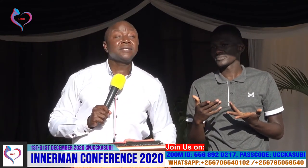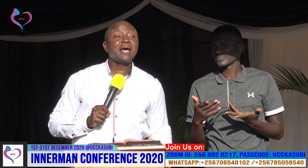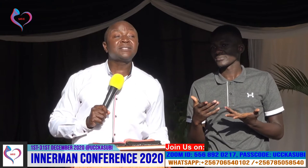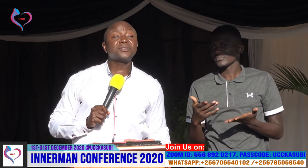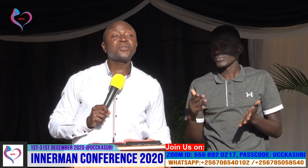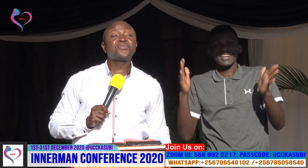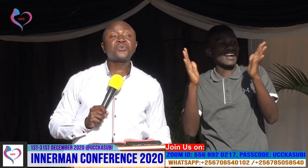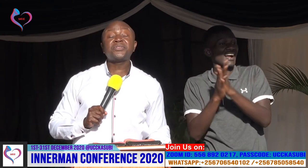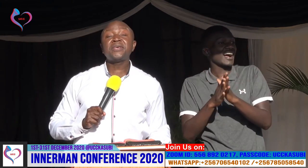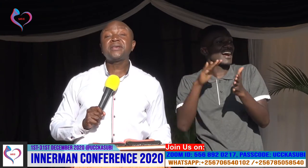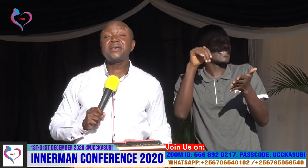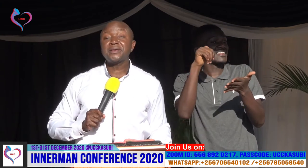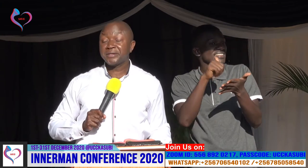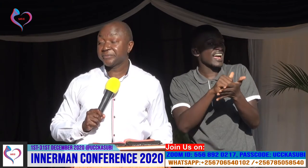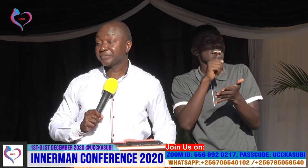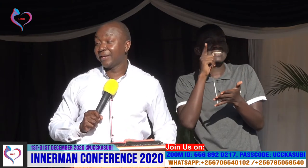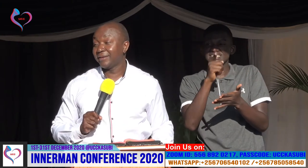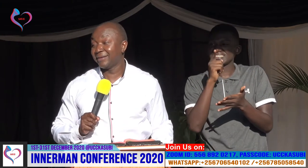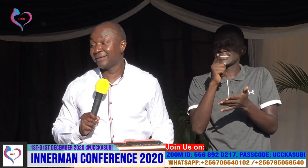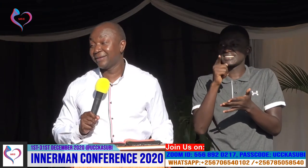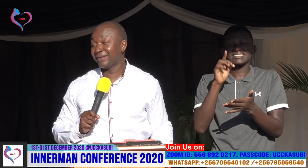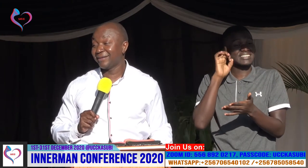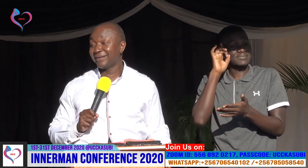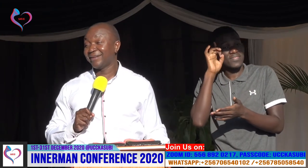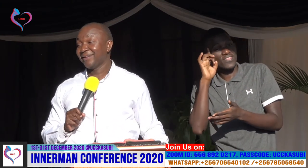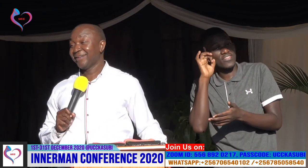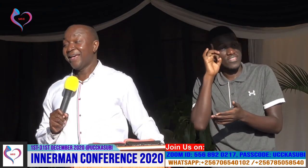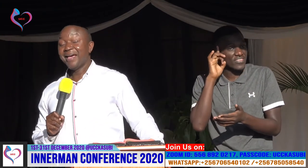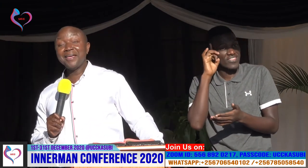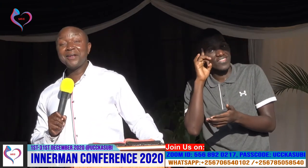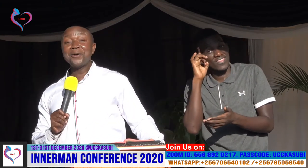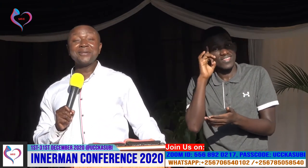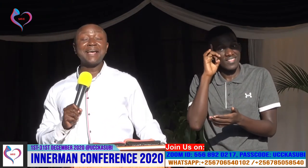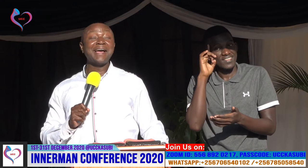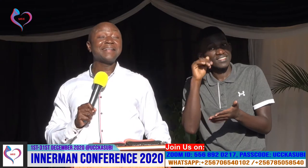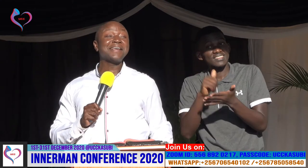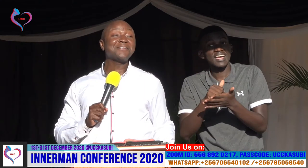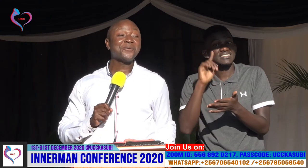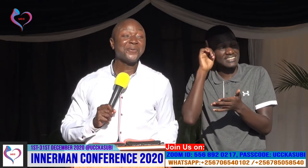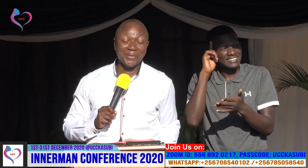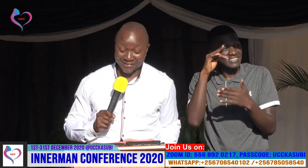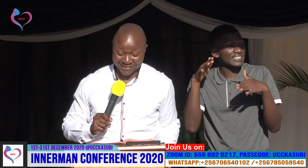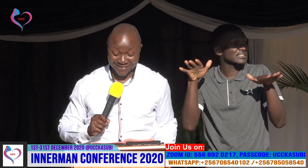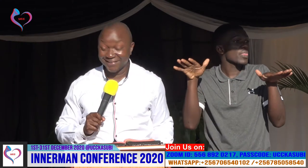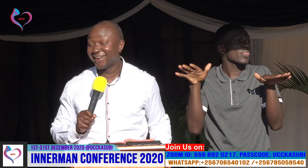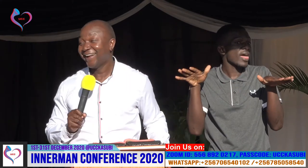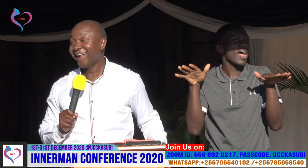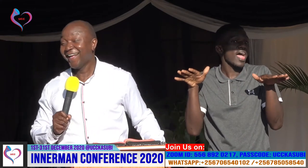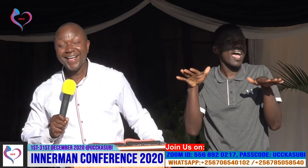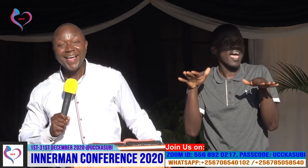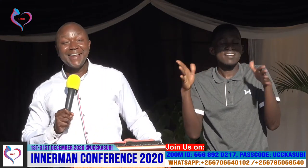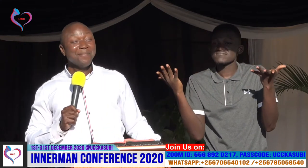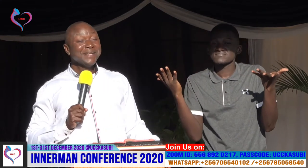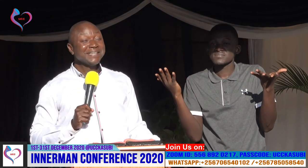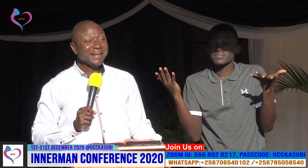And still that slothful thinking. Era mungere yo kulowoza bwotyo. Eye ndowoza yachejo. That's a slothful